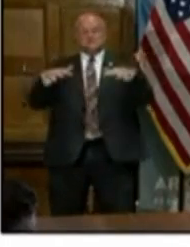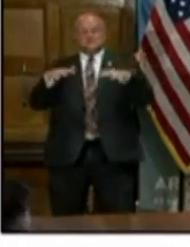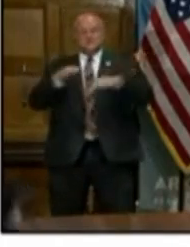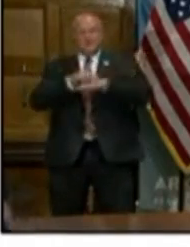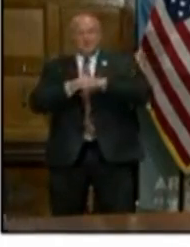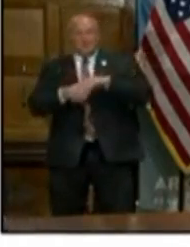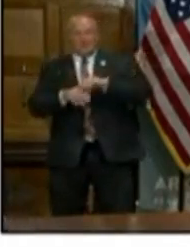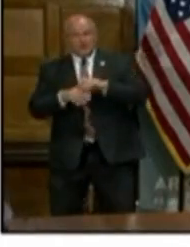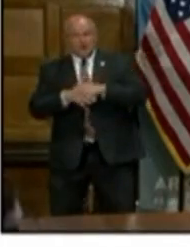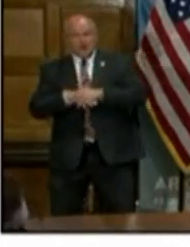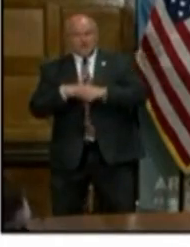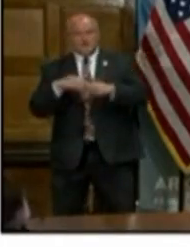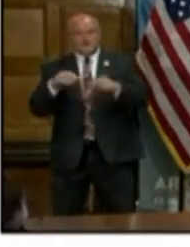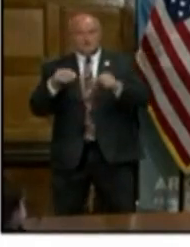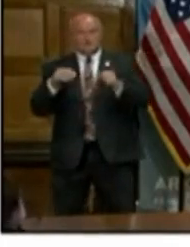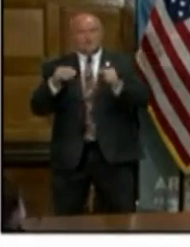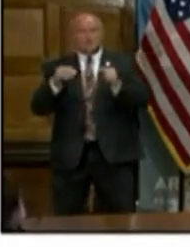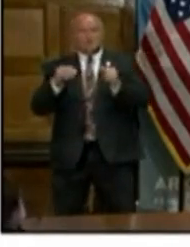comfortable